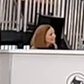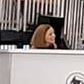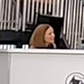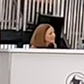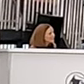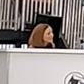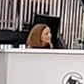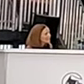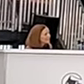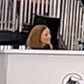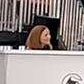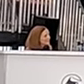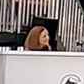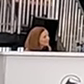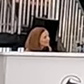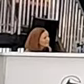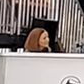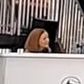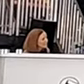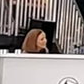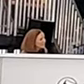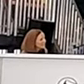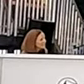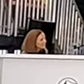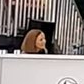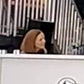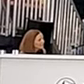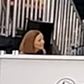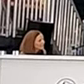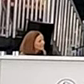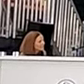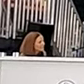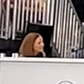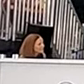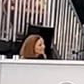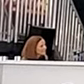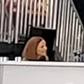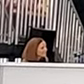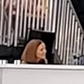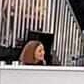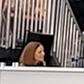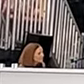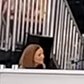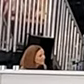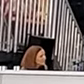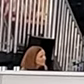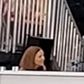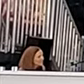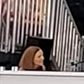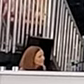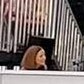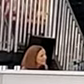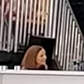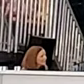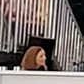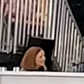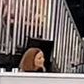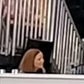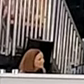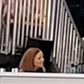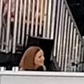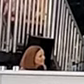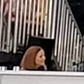understood this weird quirk I've tried to suppress or hide is a